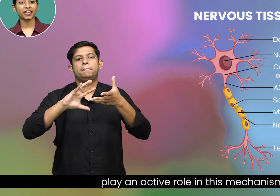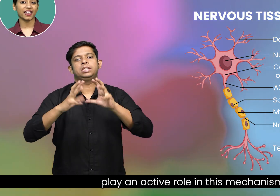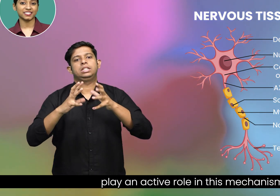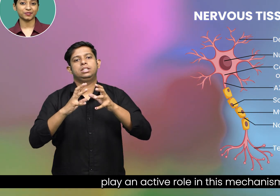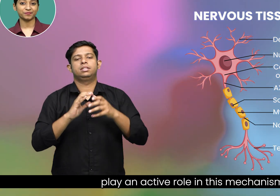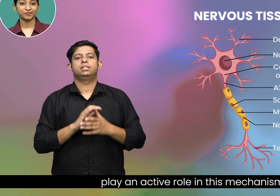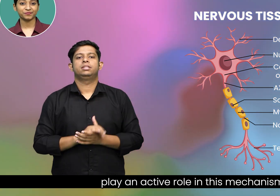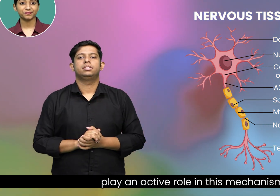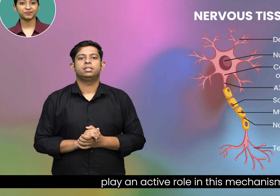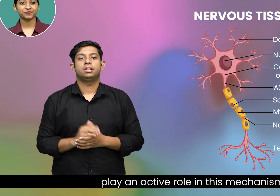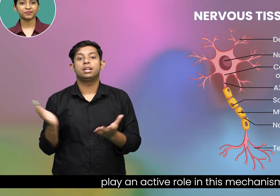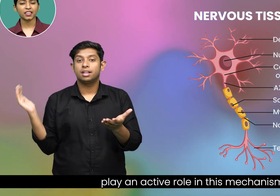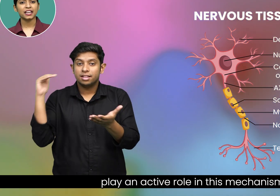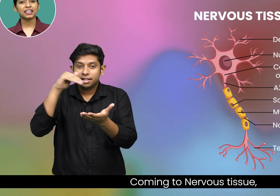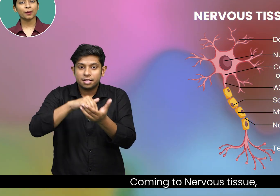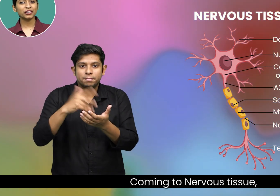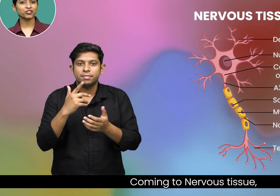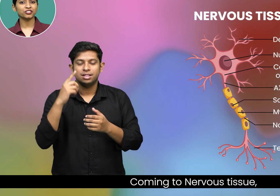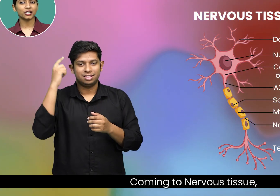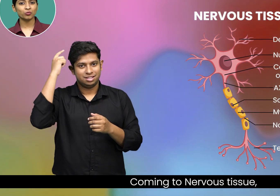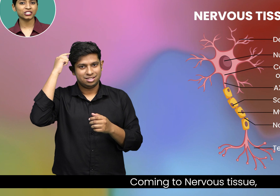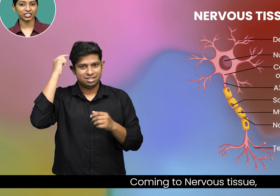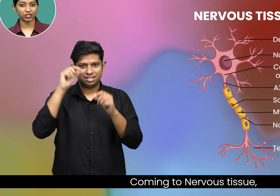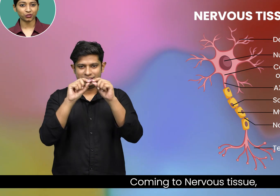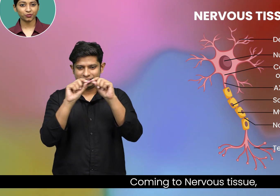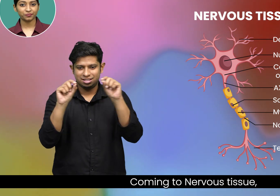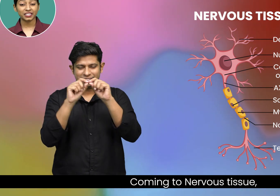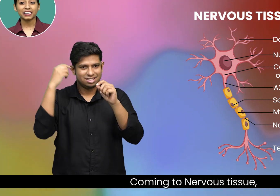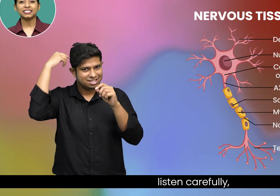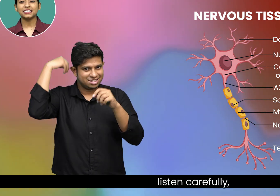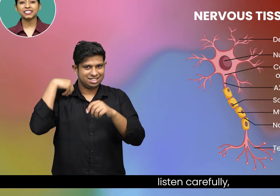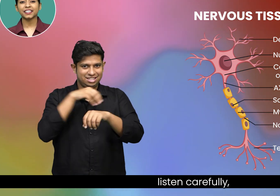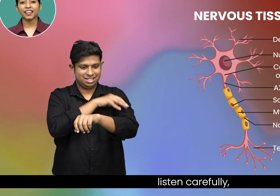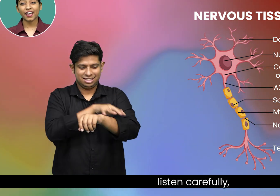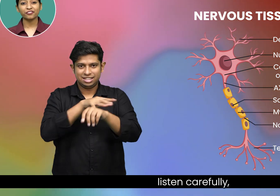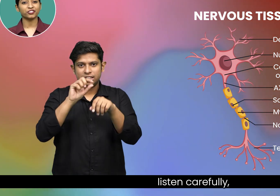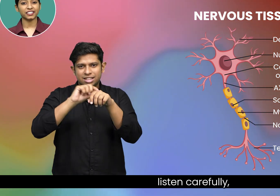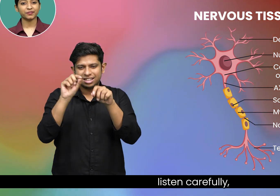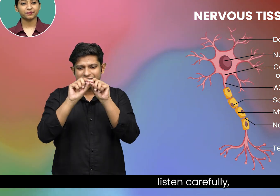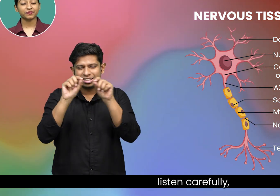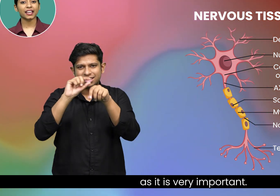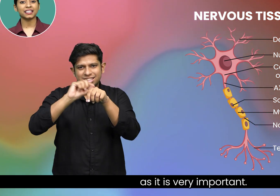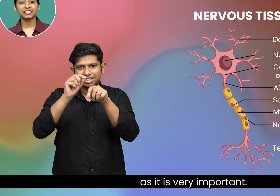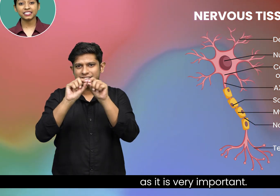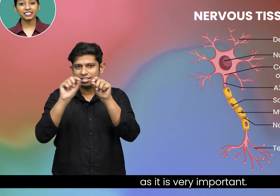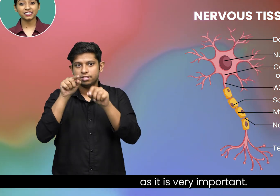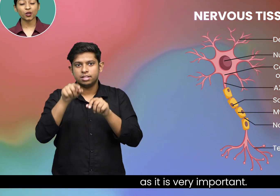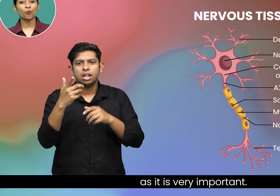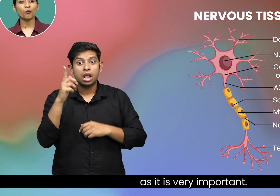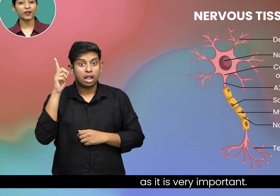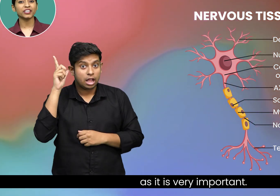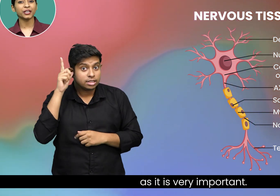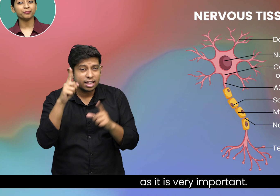this mechanism. Coming to nervous tissue, listen carefully as it